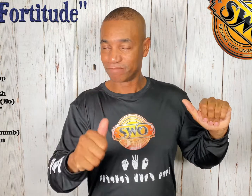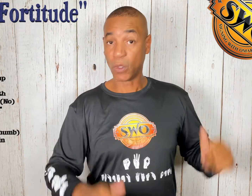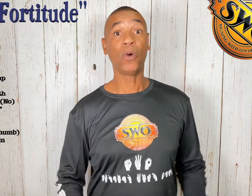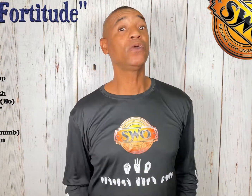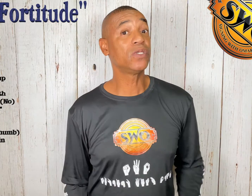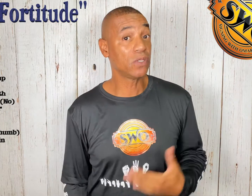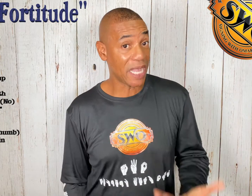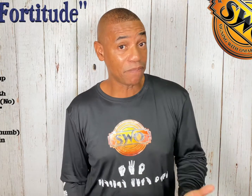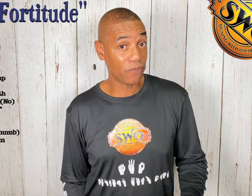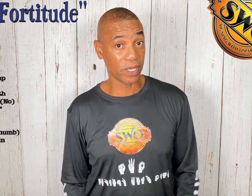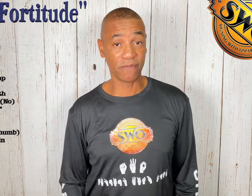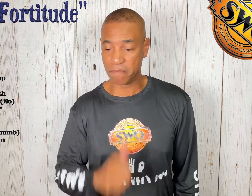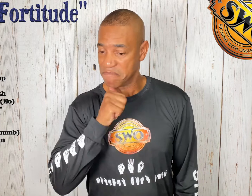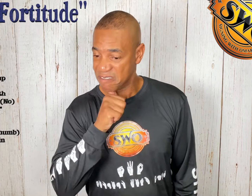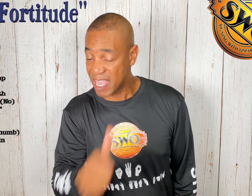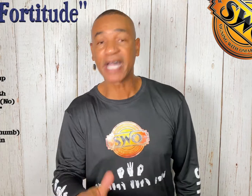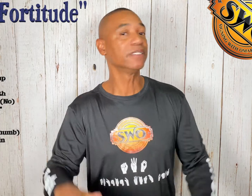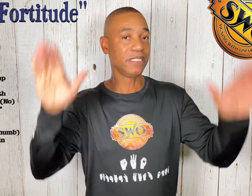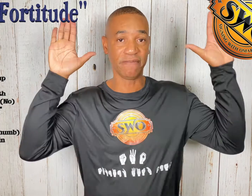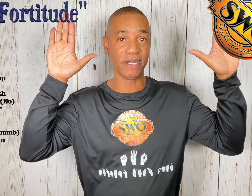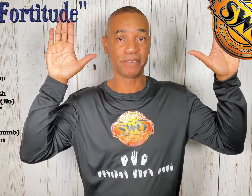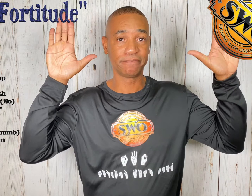Or you can do the not before give up, not give up.